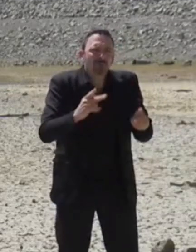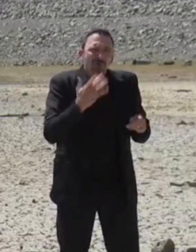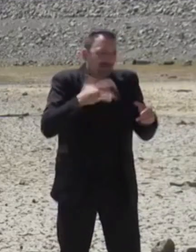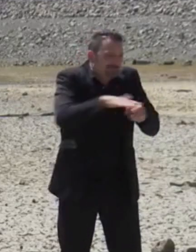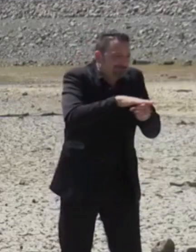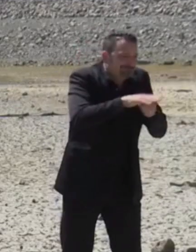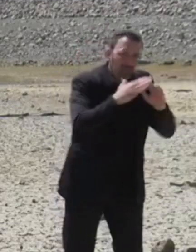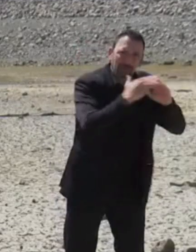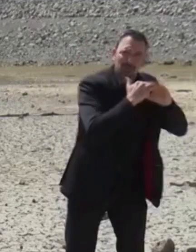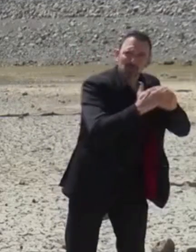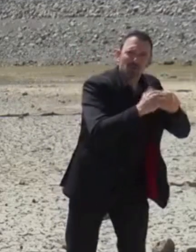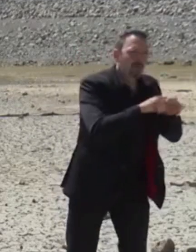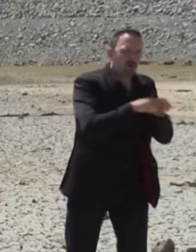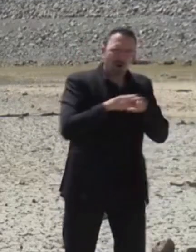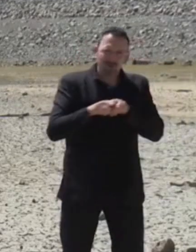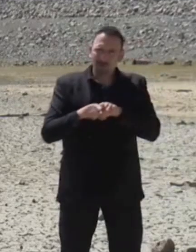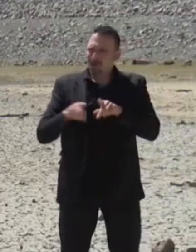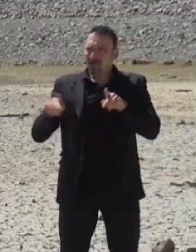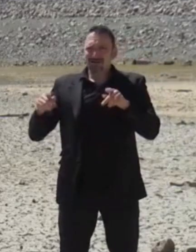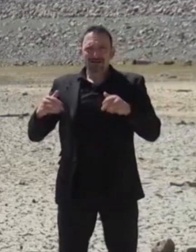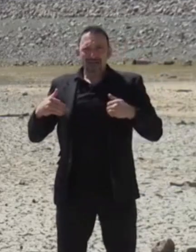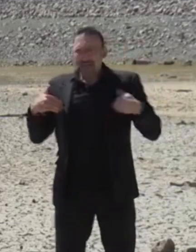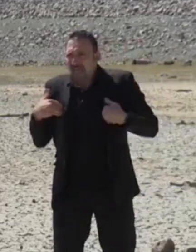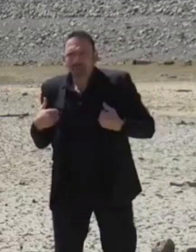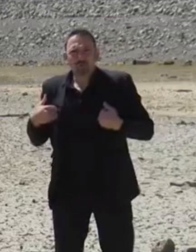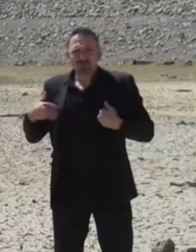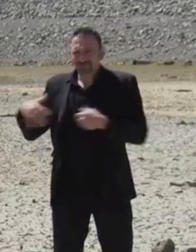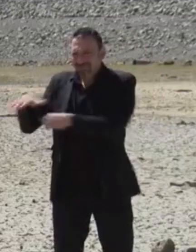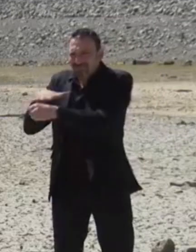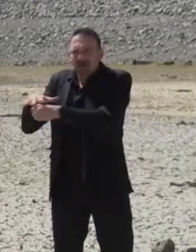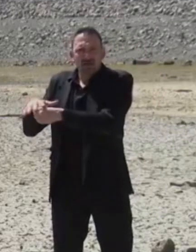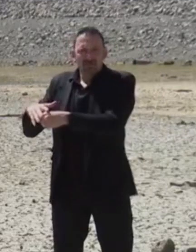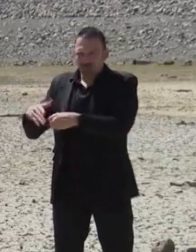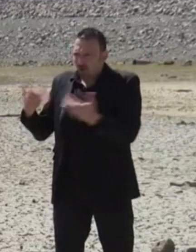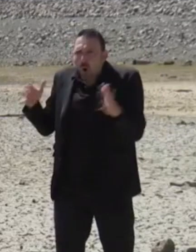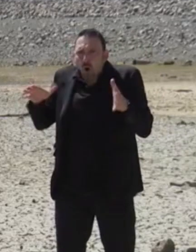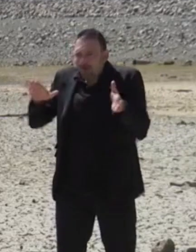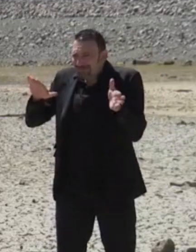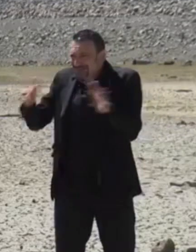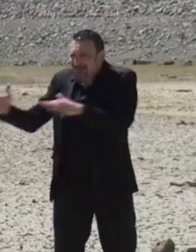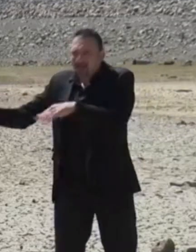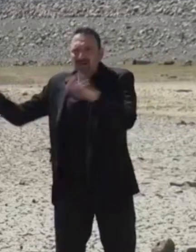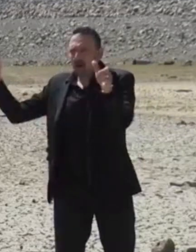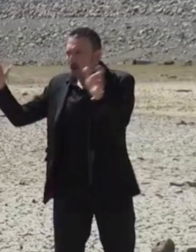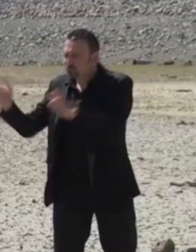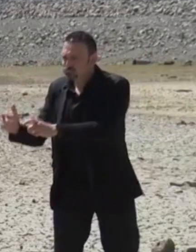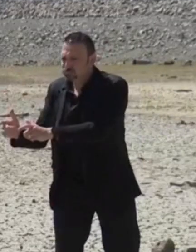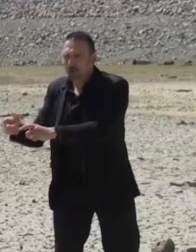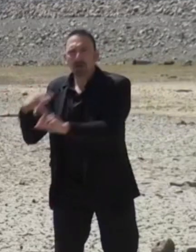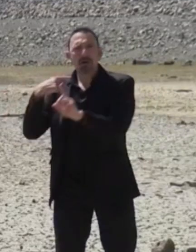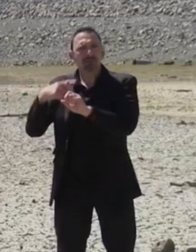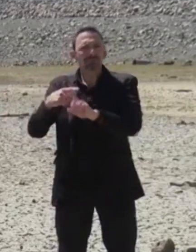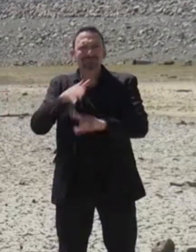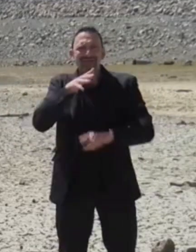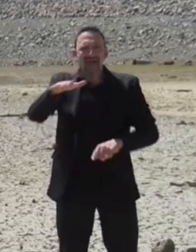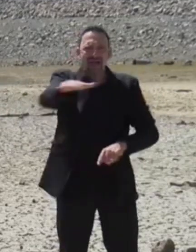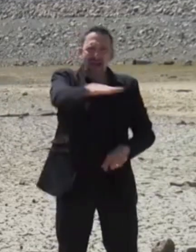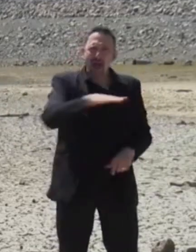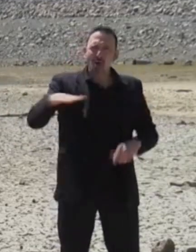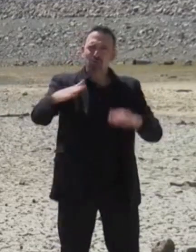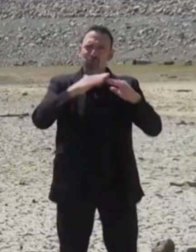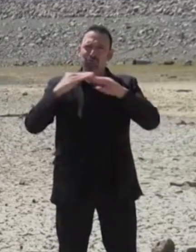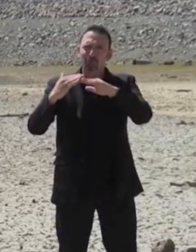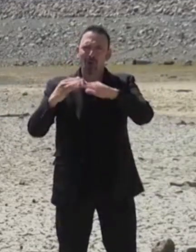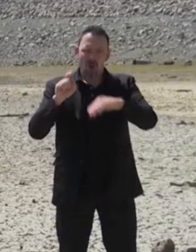but also for endangered species, as well as those who are part of our agricultural community. We need to